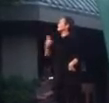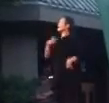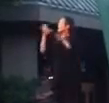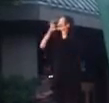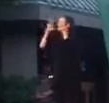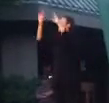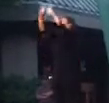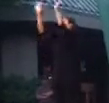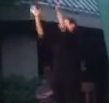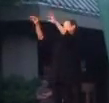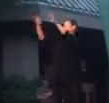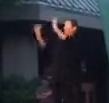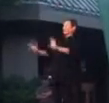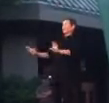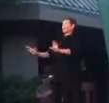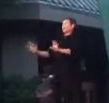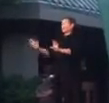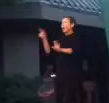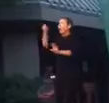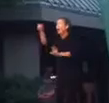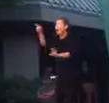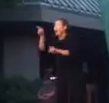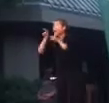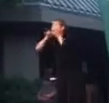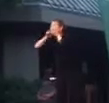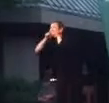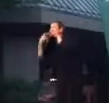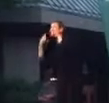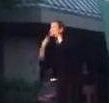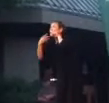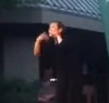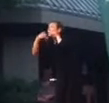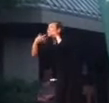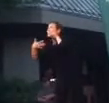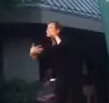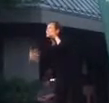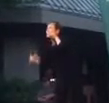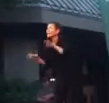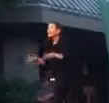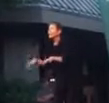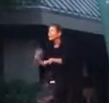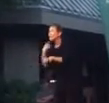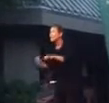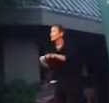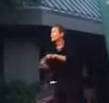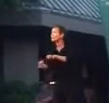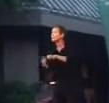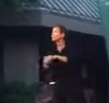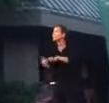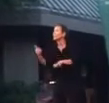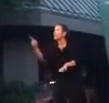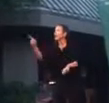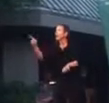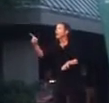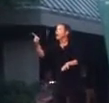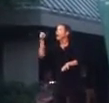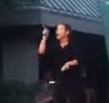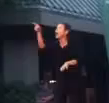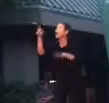And then he looked at the cat that he had drawn, and he noticed that there was blood dripping from the teeth and from the